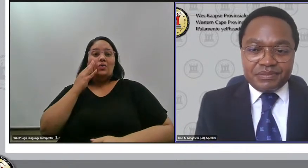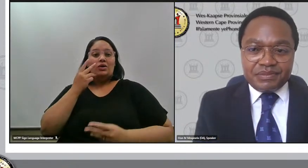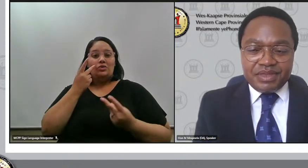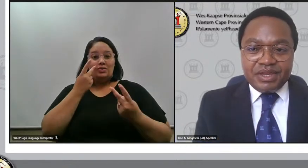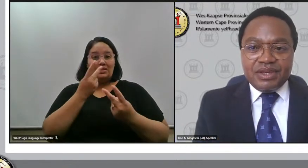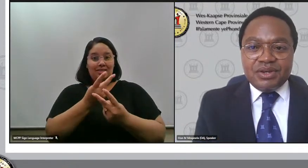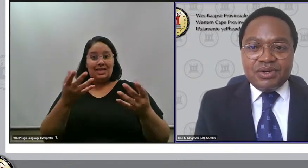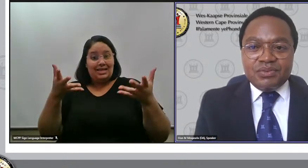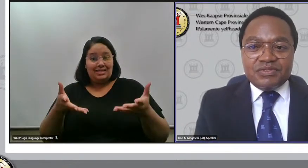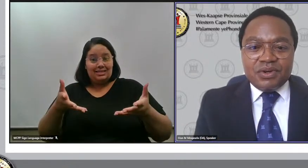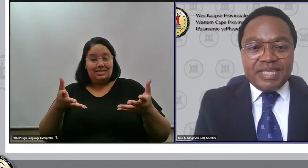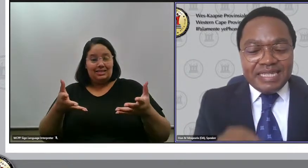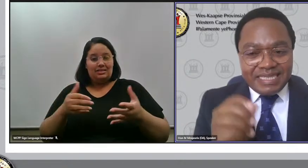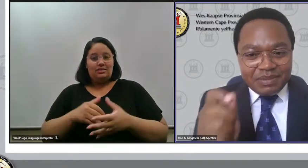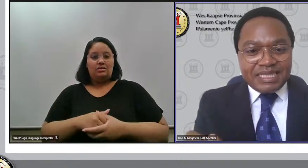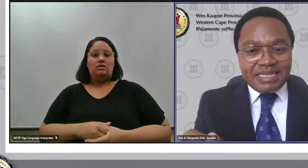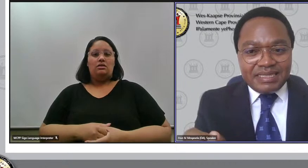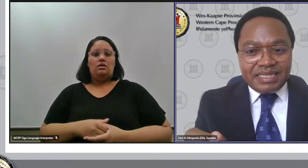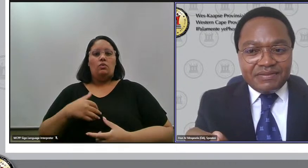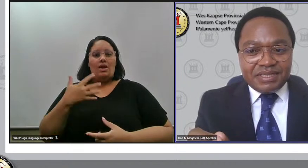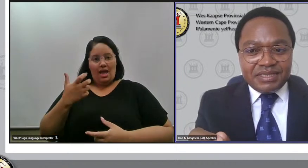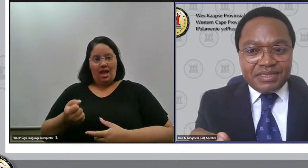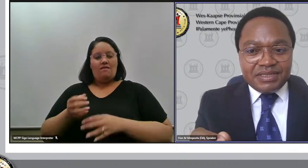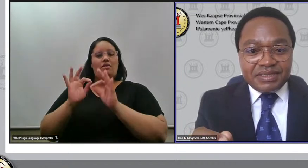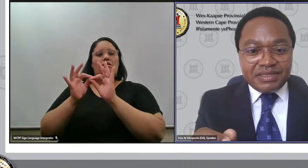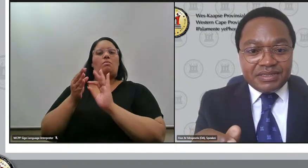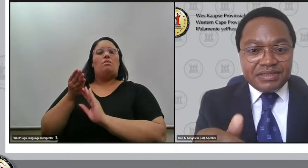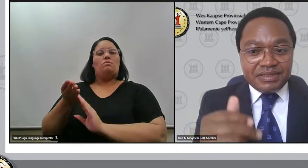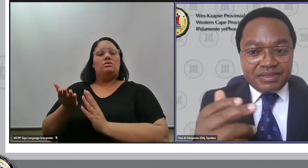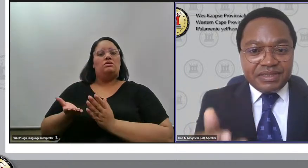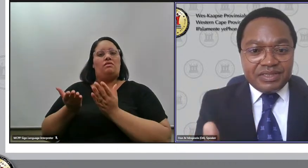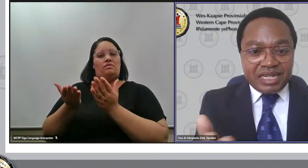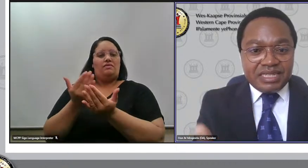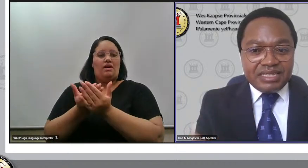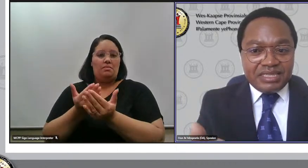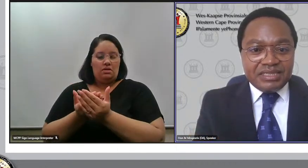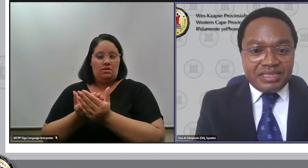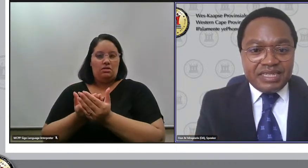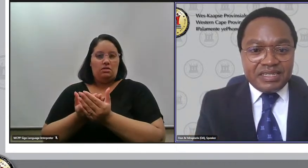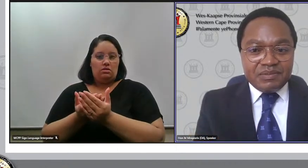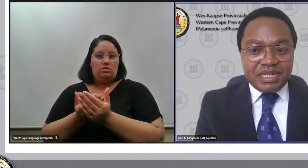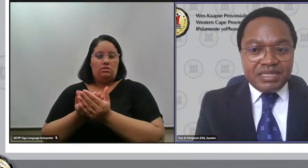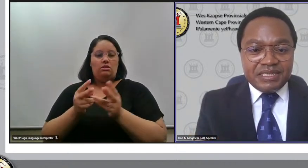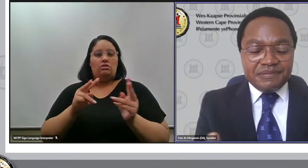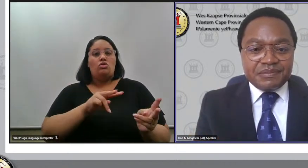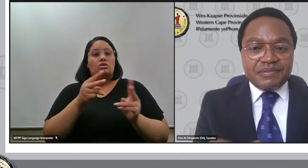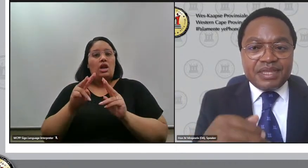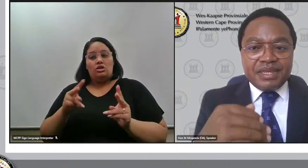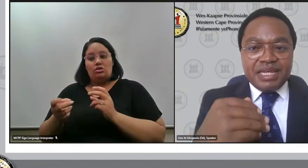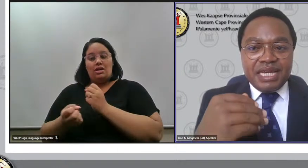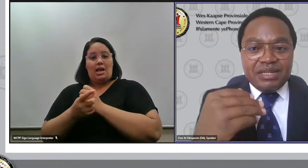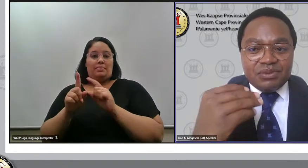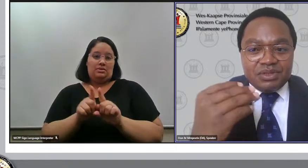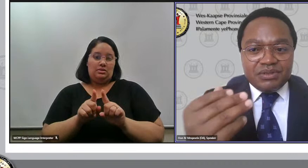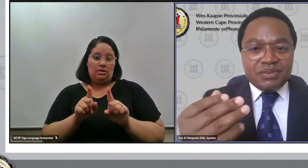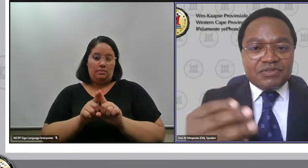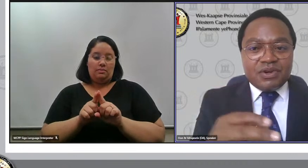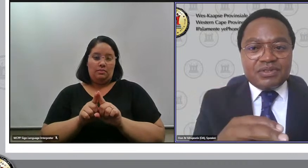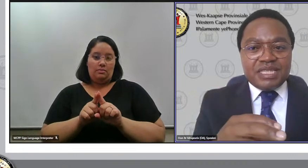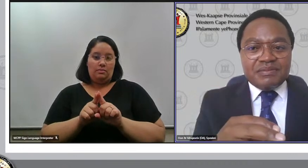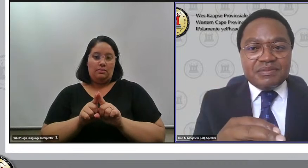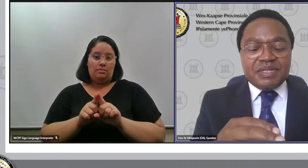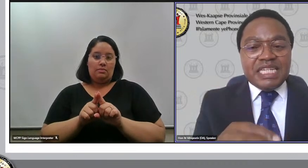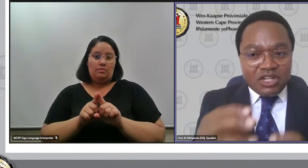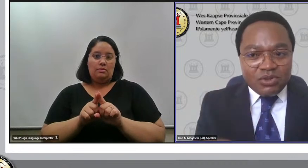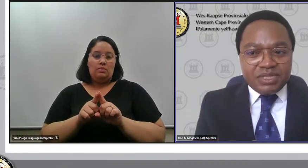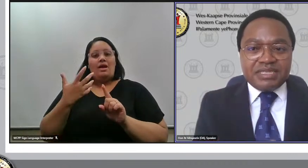session, we've got the interpretation services, translation is taking place, and we've